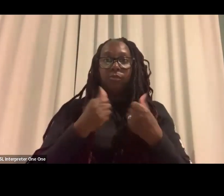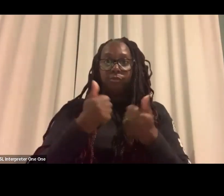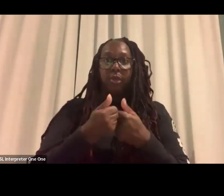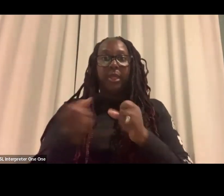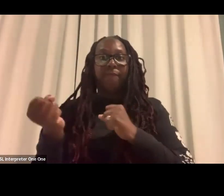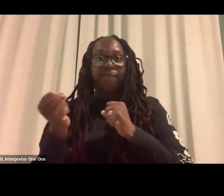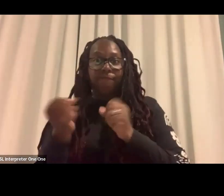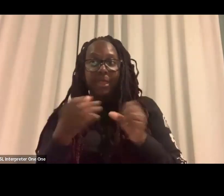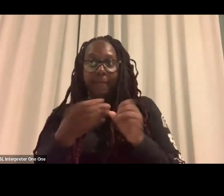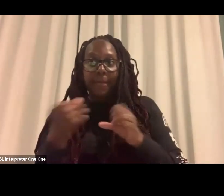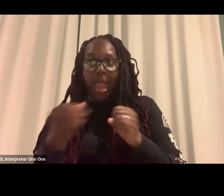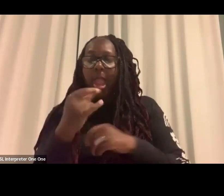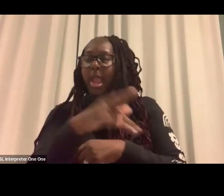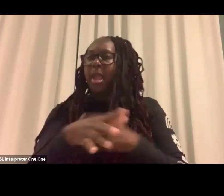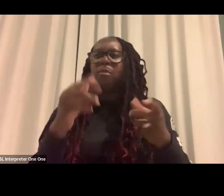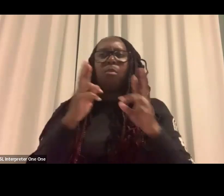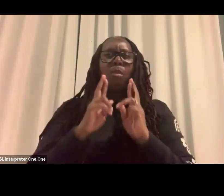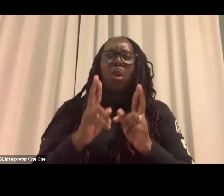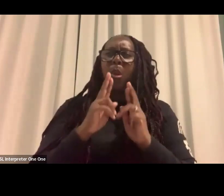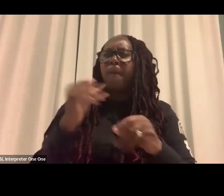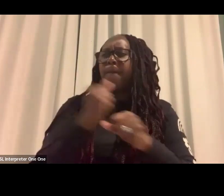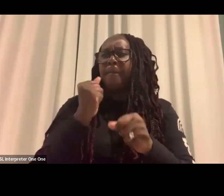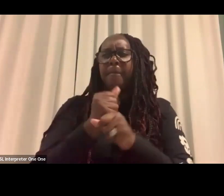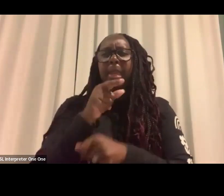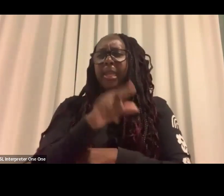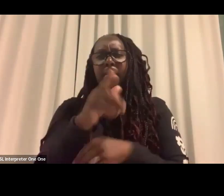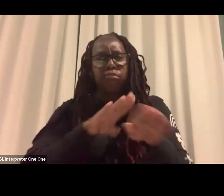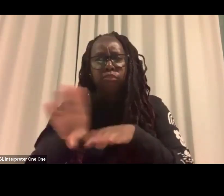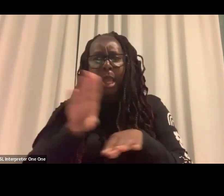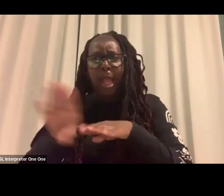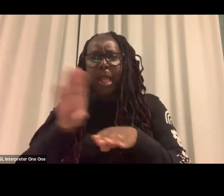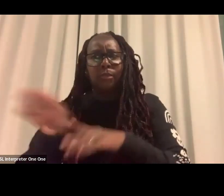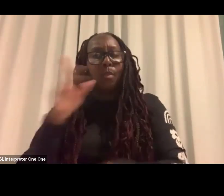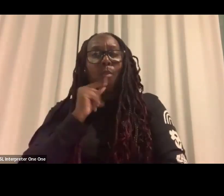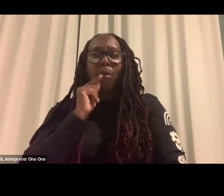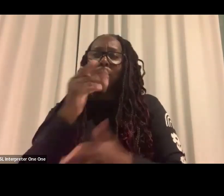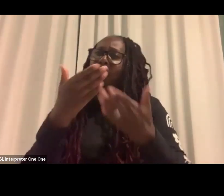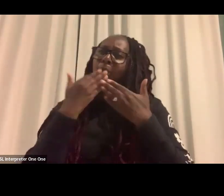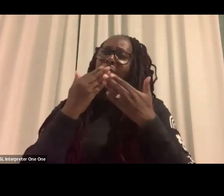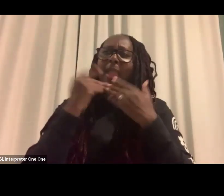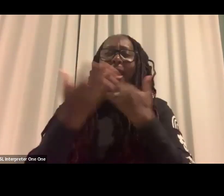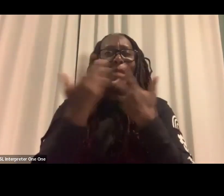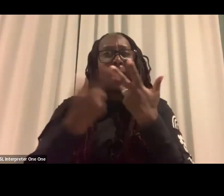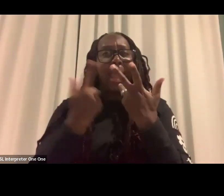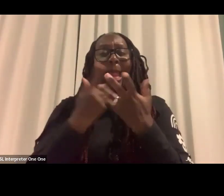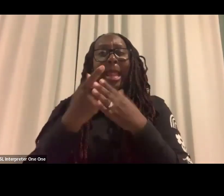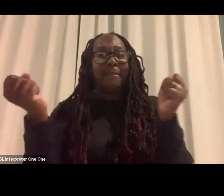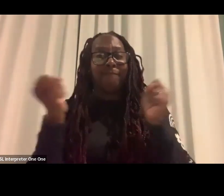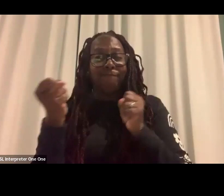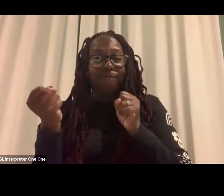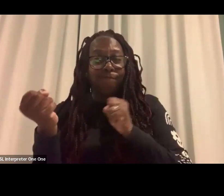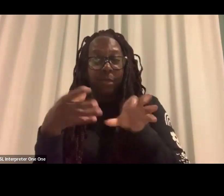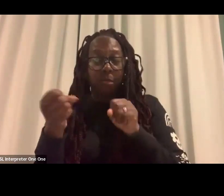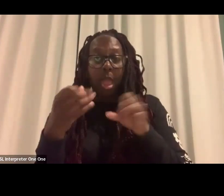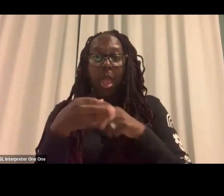feedback. It's really, we're hoping to make it as practical as possible, so really appreciate any feedback on how we can make it more engaging and